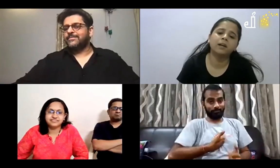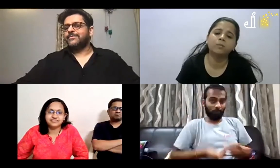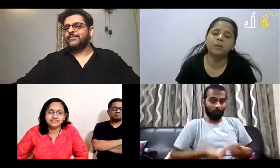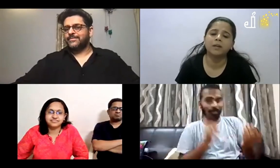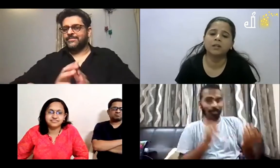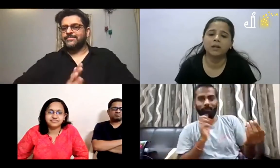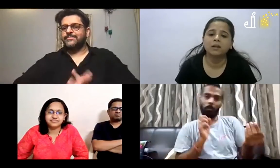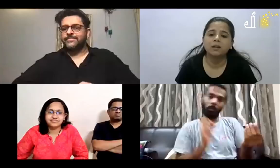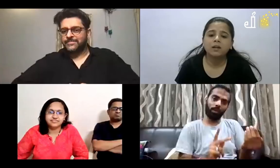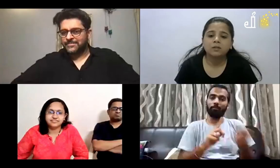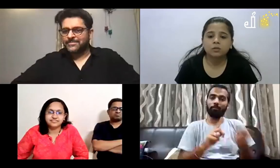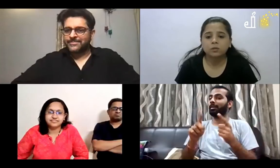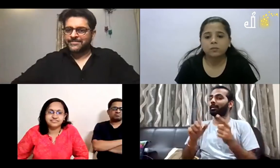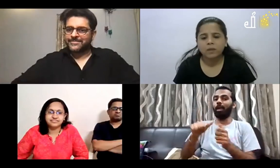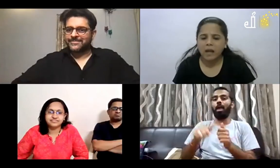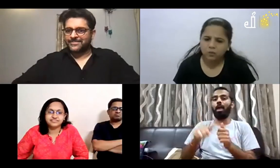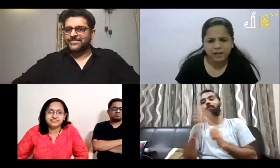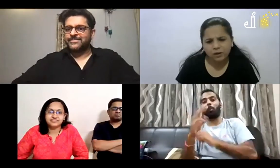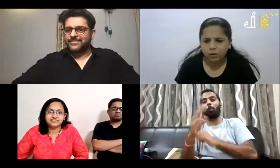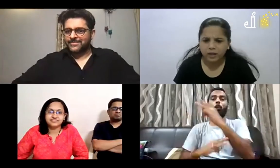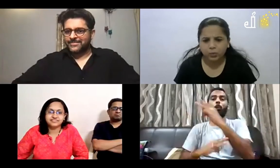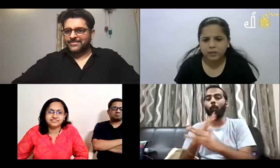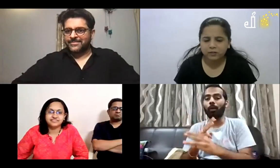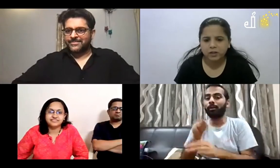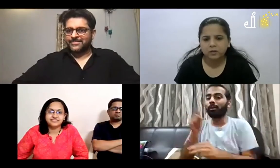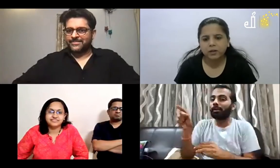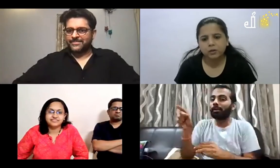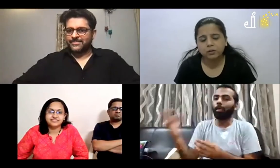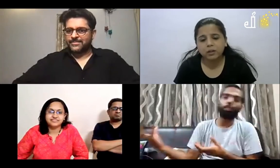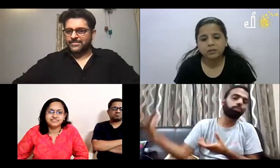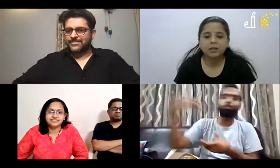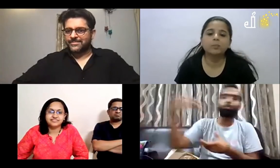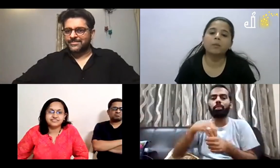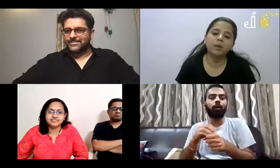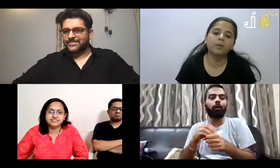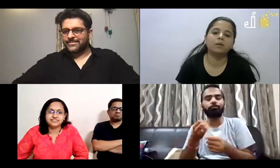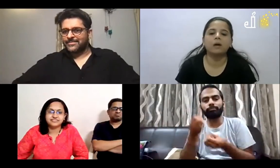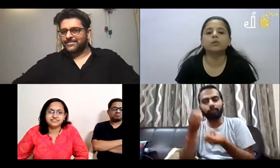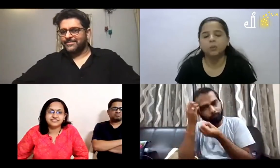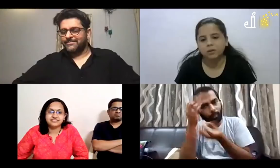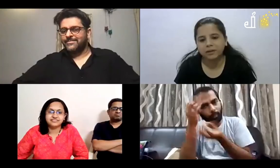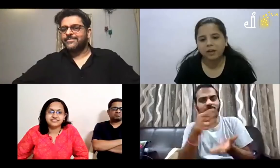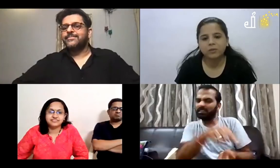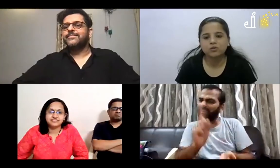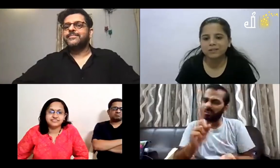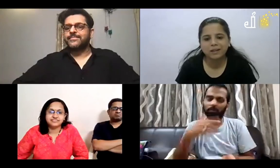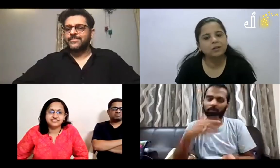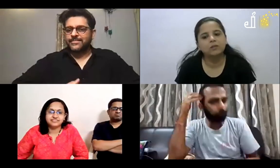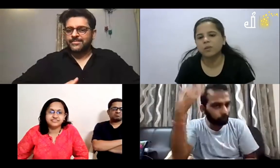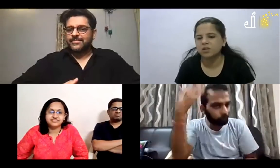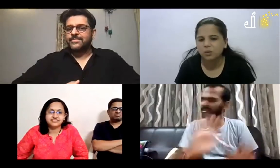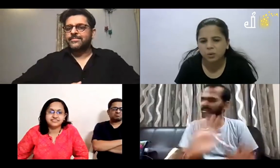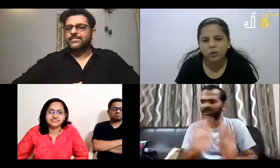other hearing people as well. So I was like, okay, with a deaf child, but the people around the world, they have been just giving